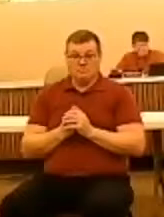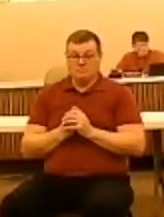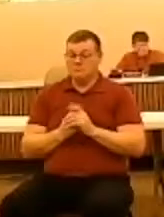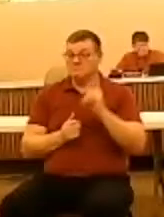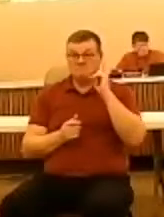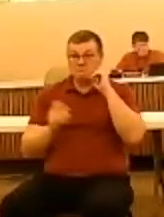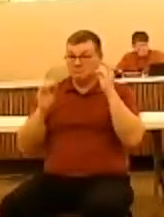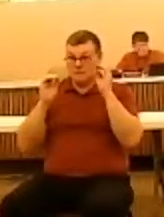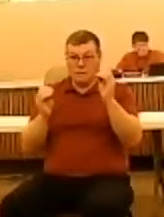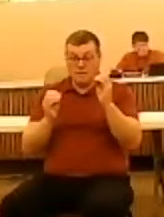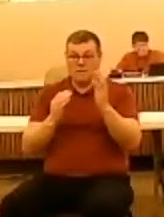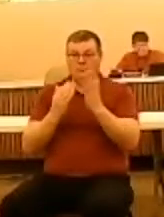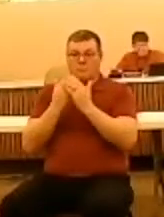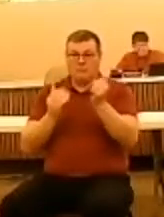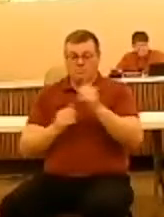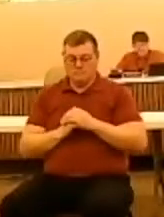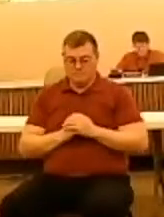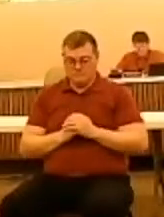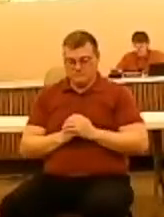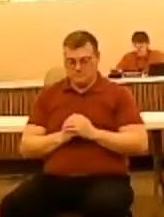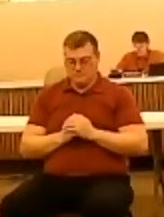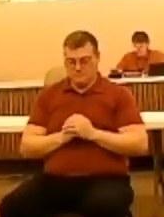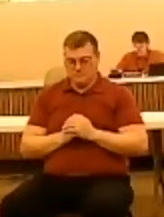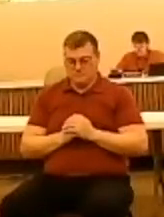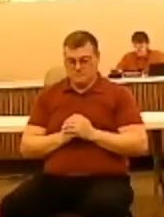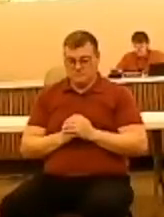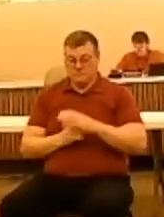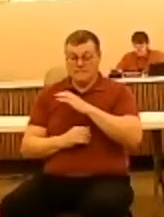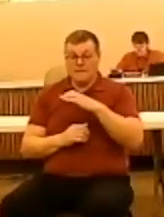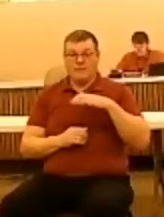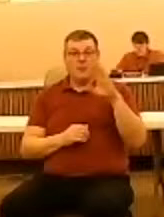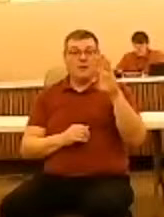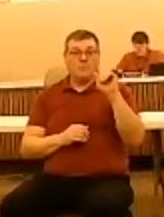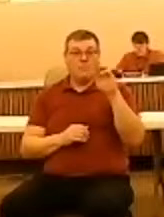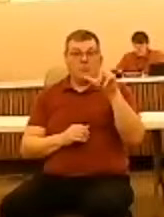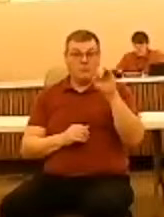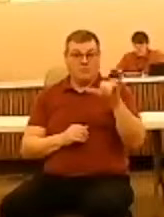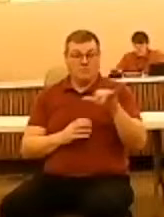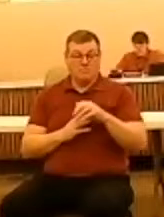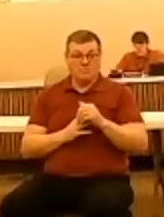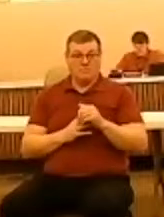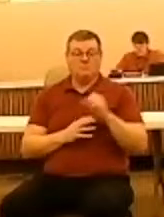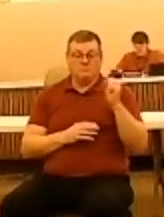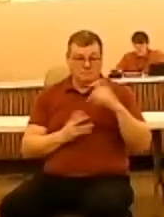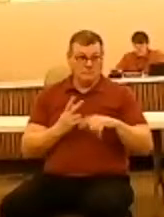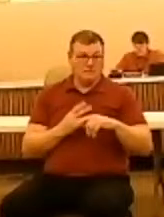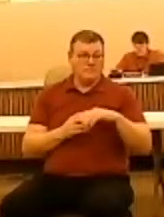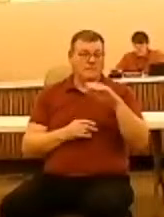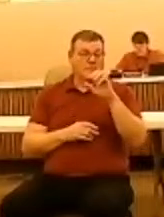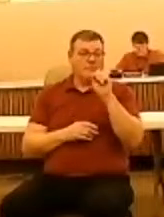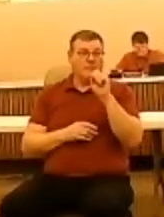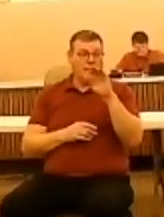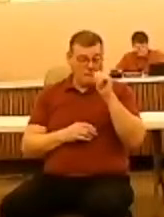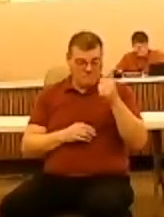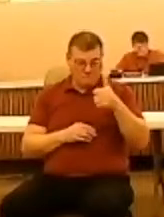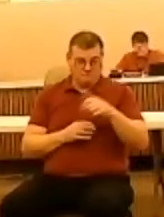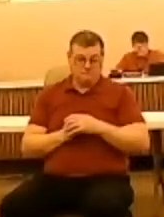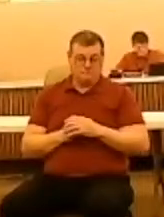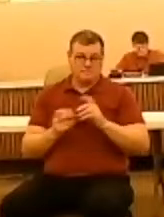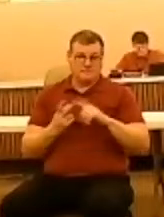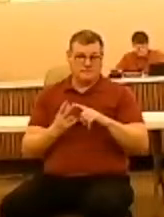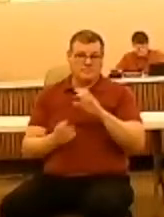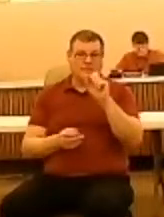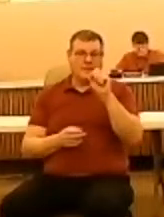Hearing none, please call the roll. Councilmember Barley, Aye. Councilmember Stafford, Aye.